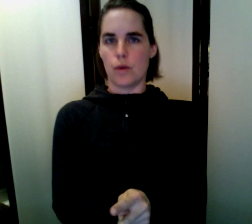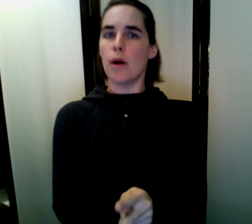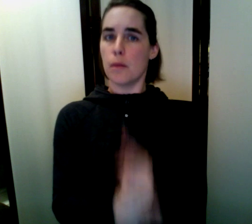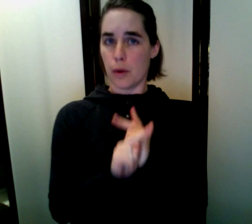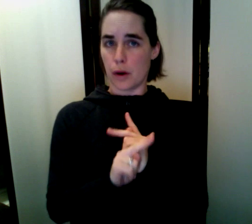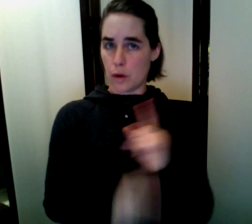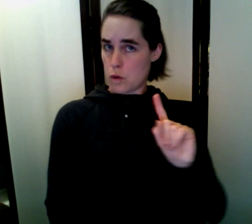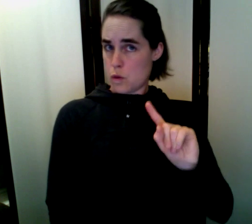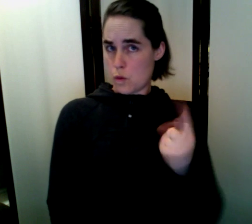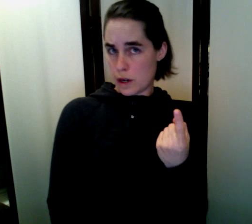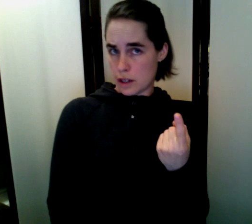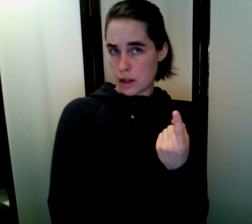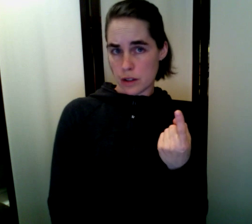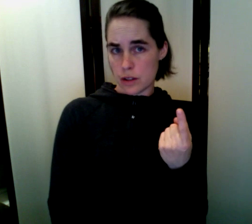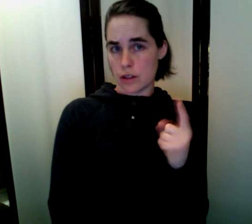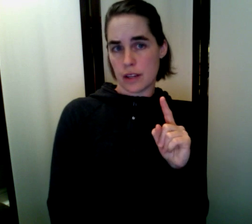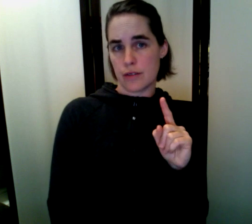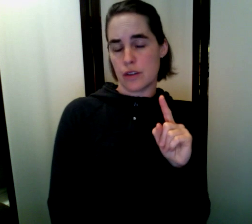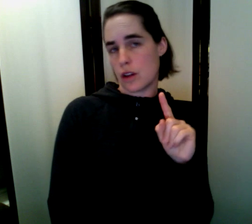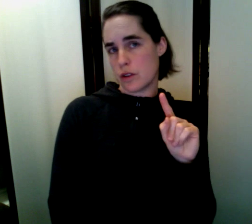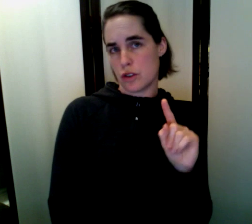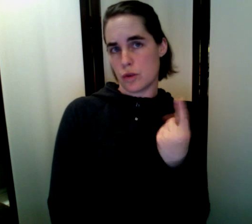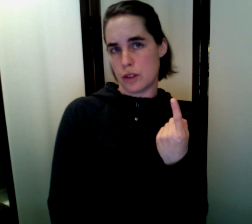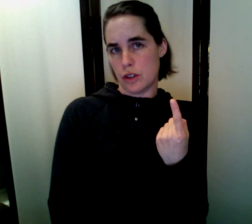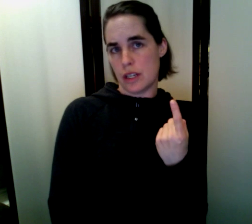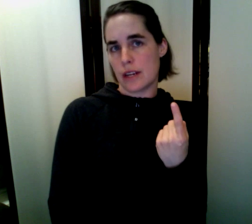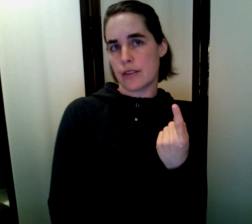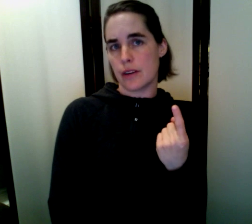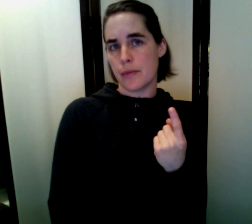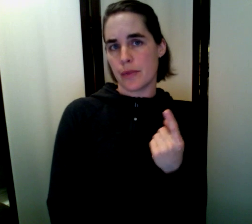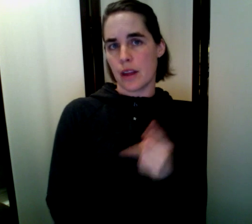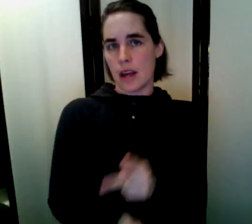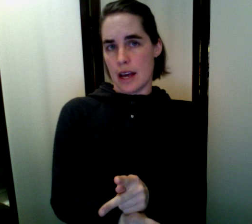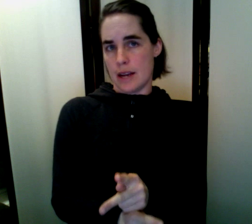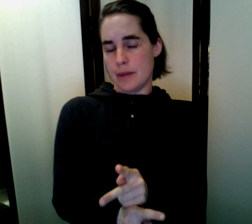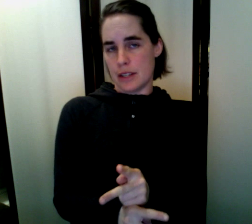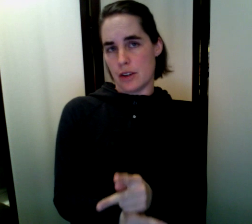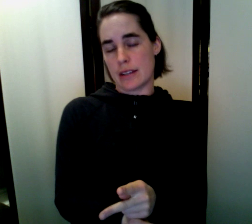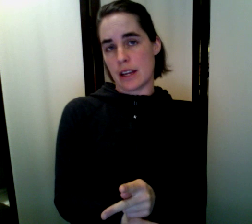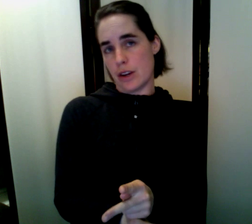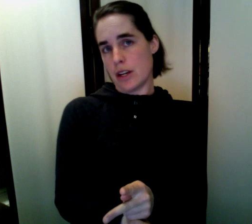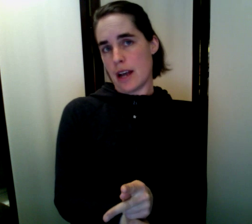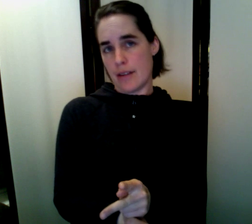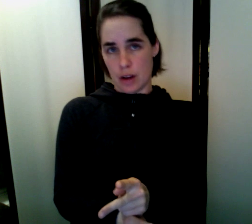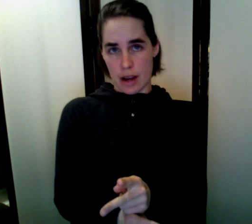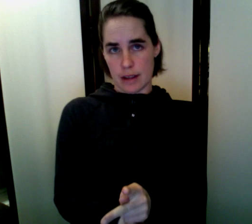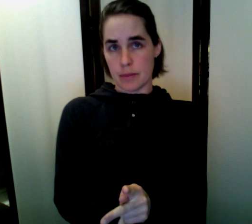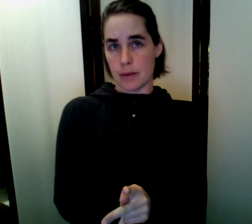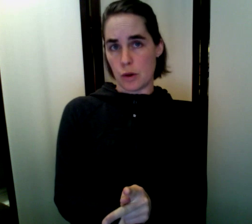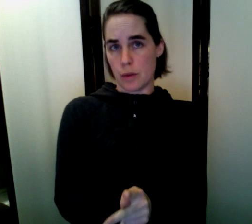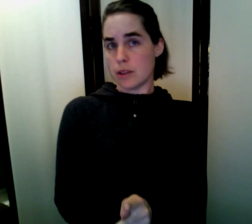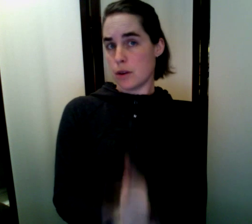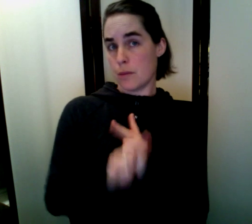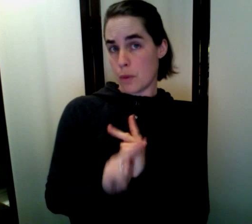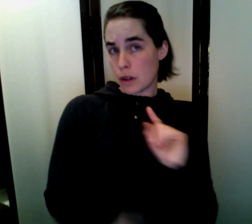So borrow one dollar, the sign for a dollar is just twist your index finger, and because you're asking, you're going to have your eyes up and open, so for